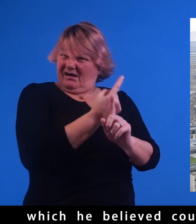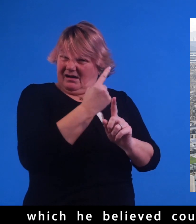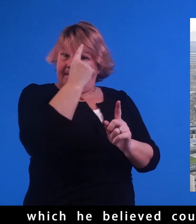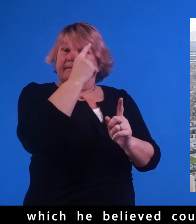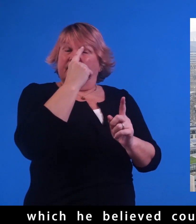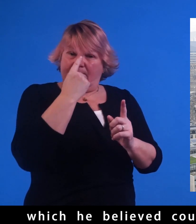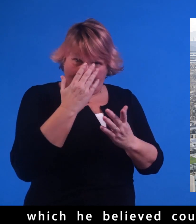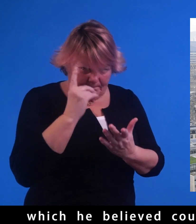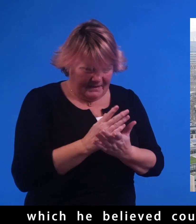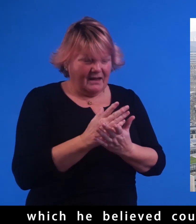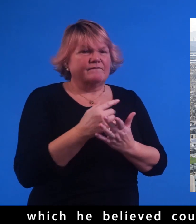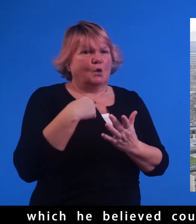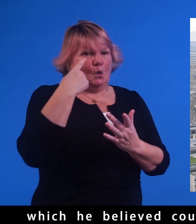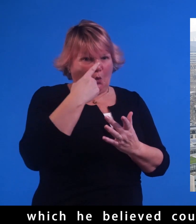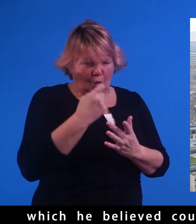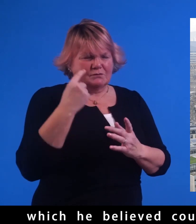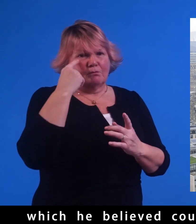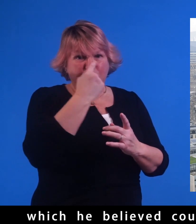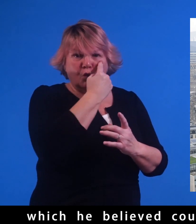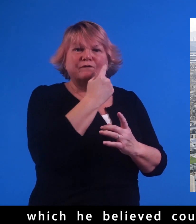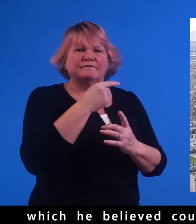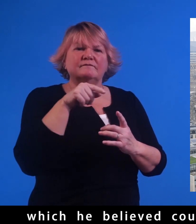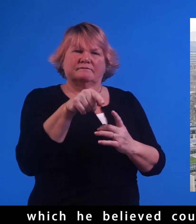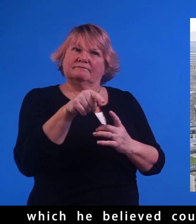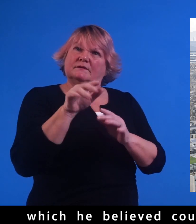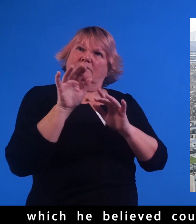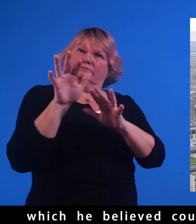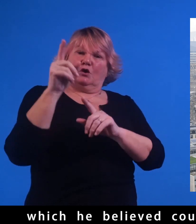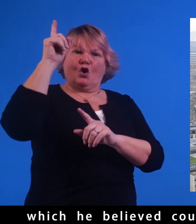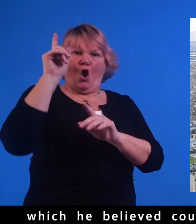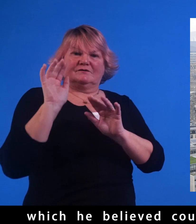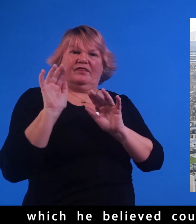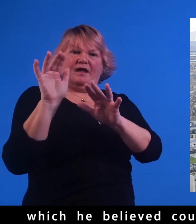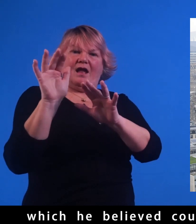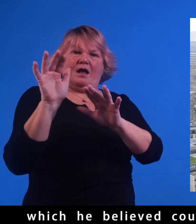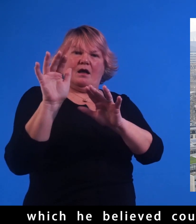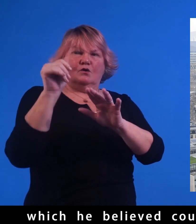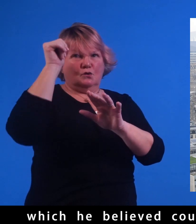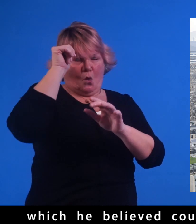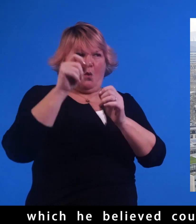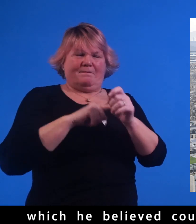which he believed could prove the existence of God, known by him as